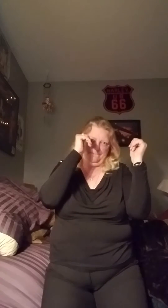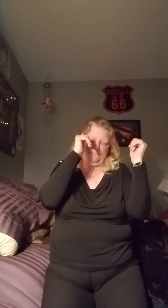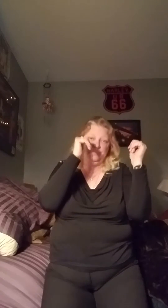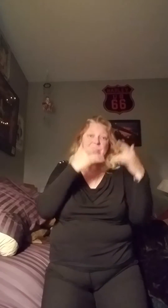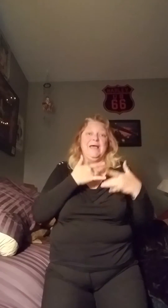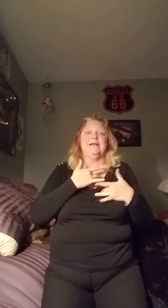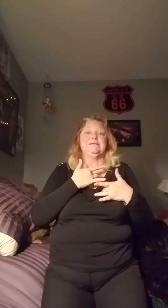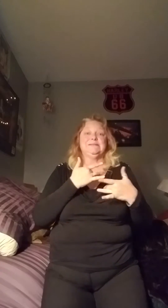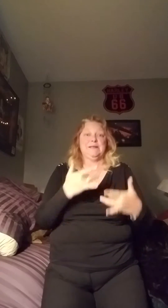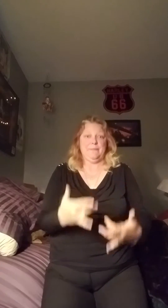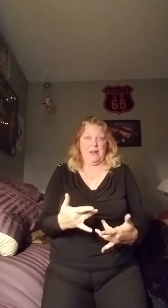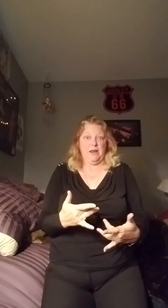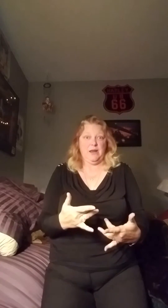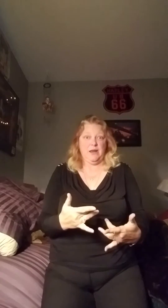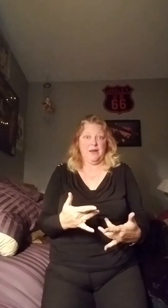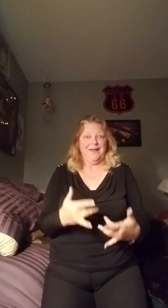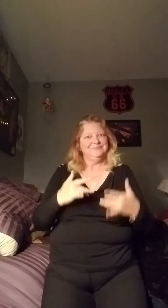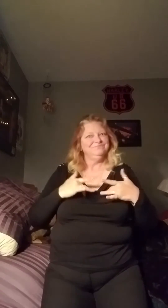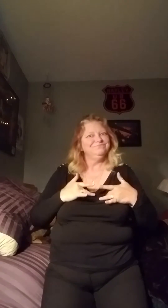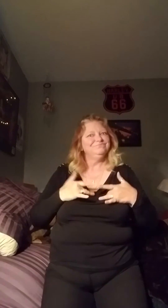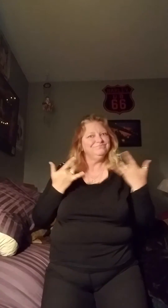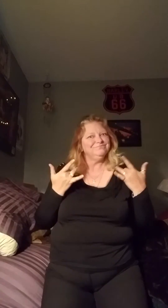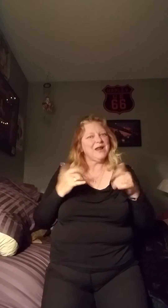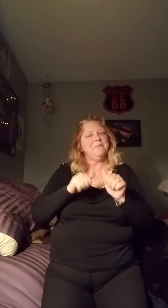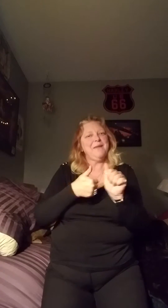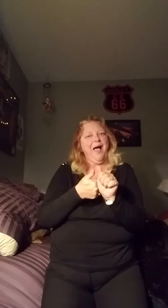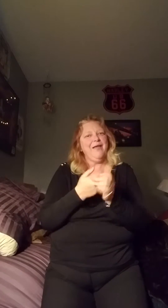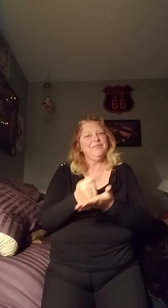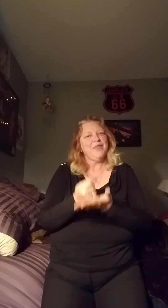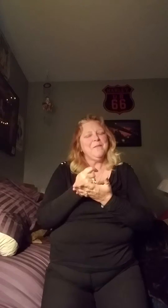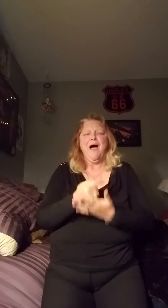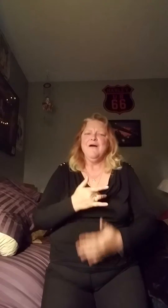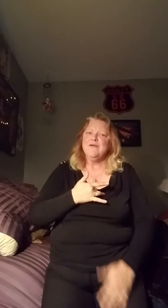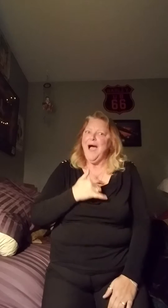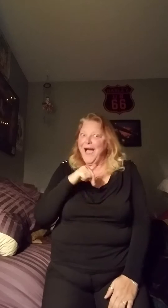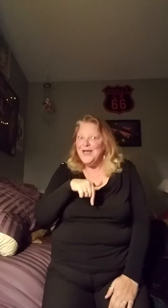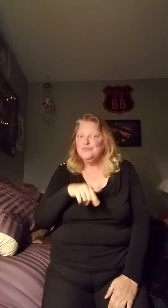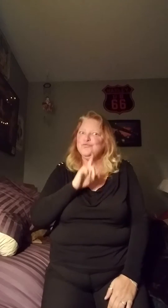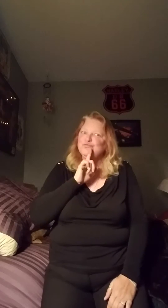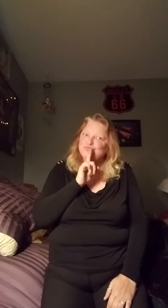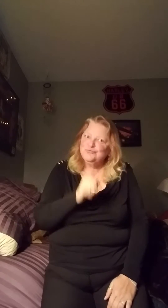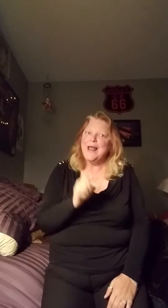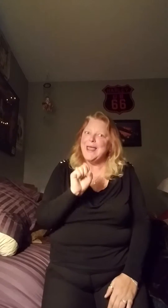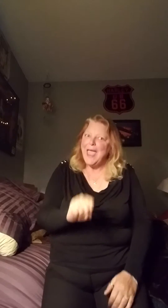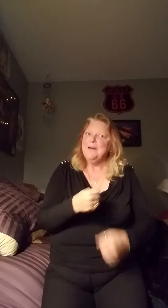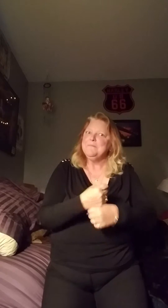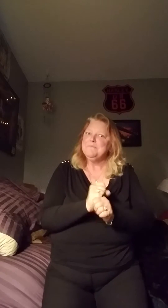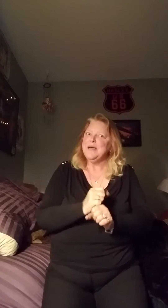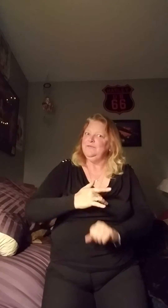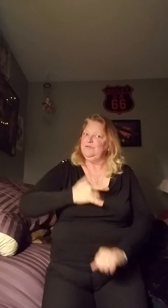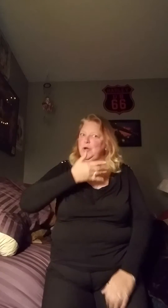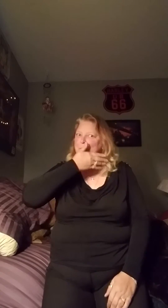Typically, there's an enthusiasm behind therapy. There's a sense that this might really make me get better. And that hope could be